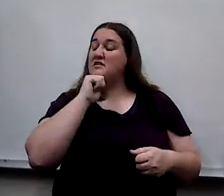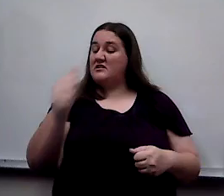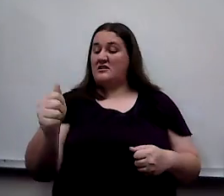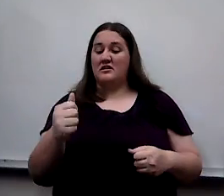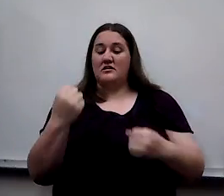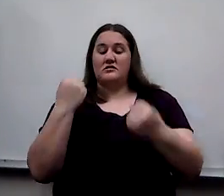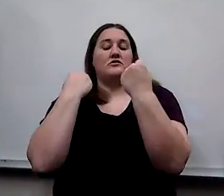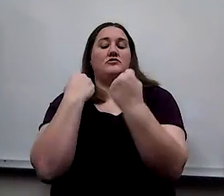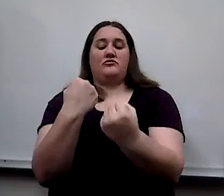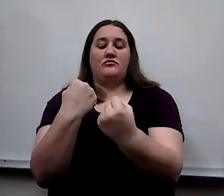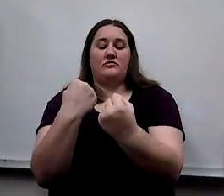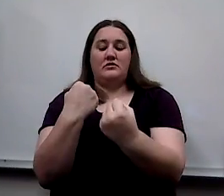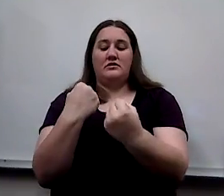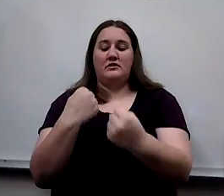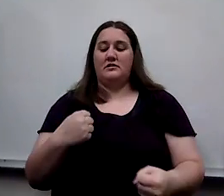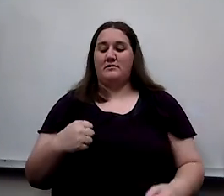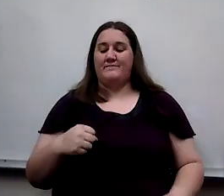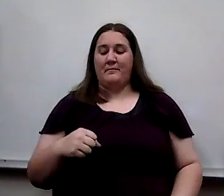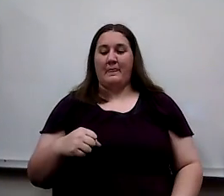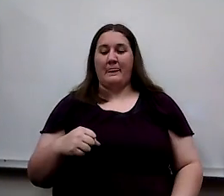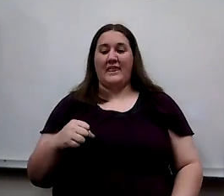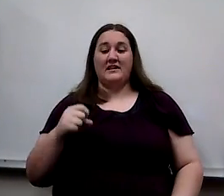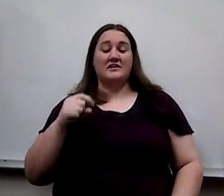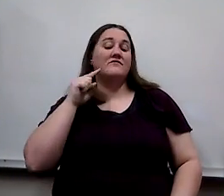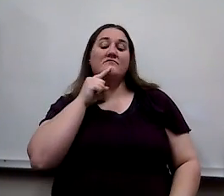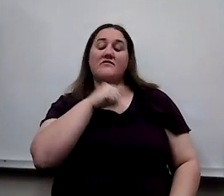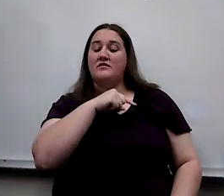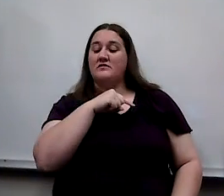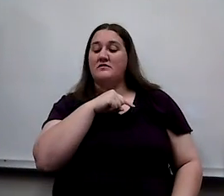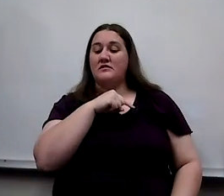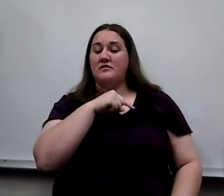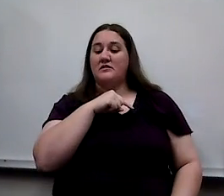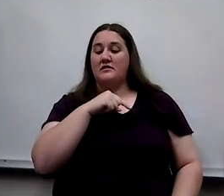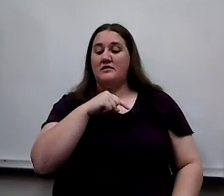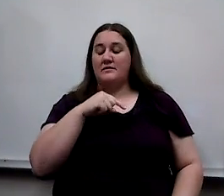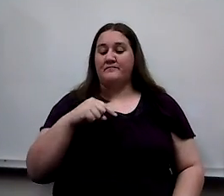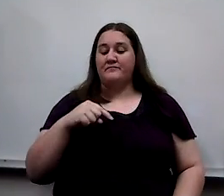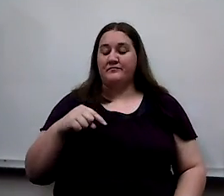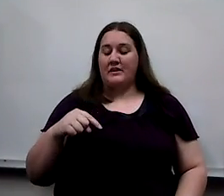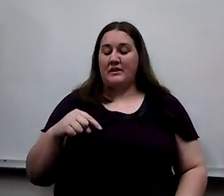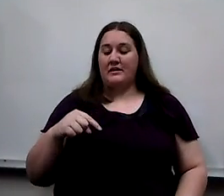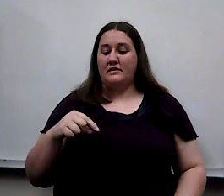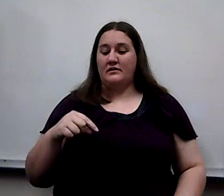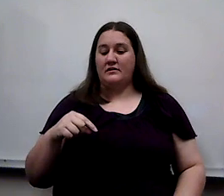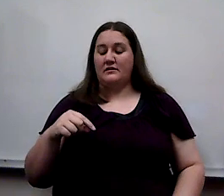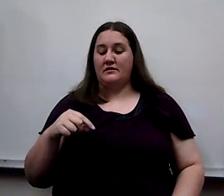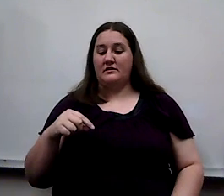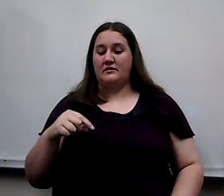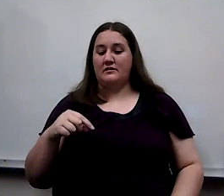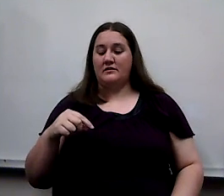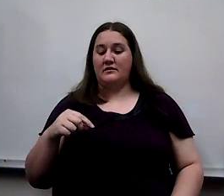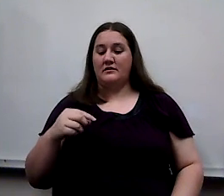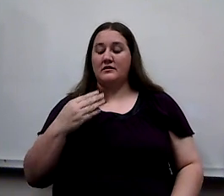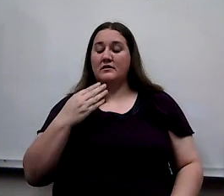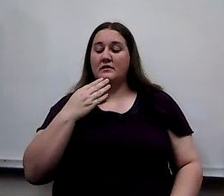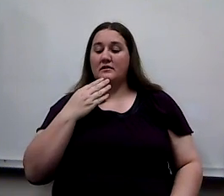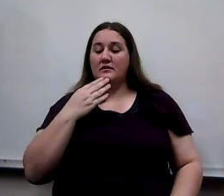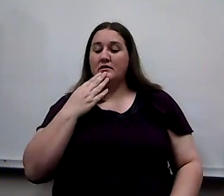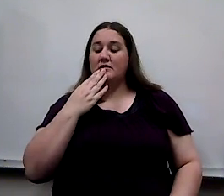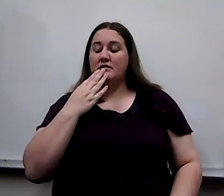simply not true. Most of the failures occur because gardeners fail to follow the simple procedures just